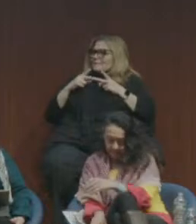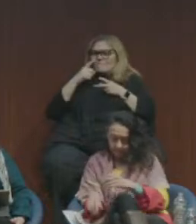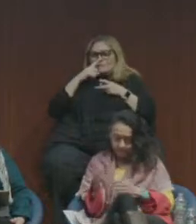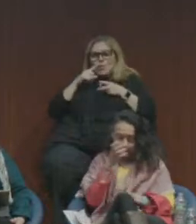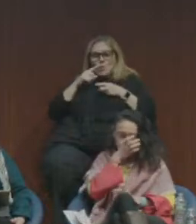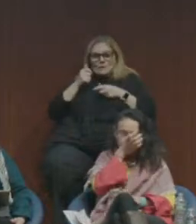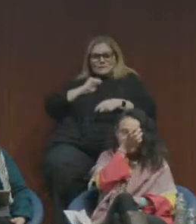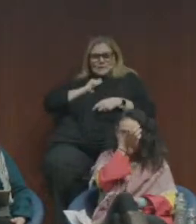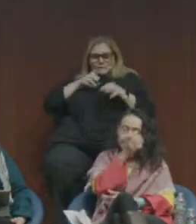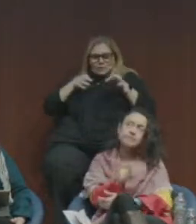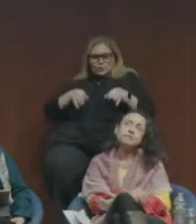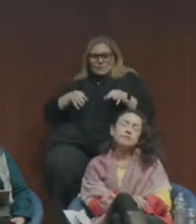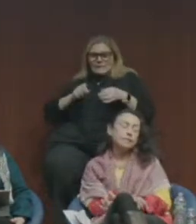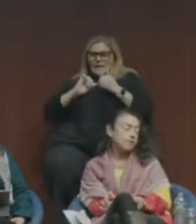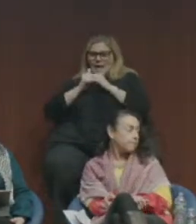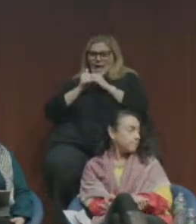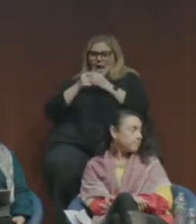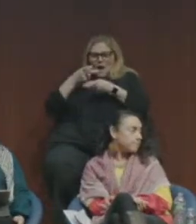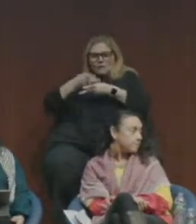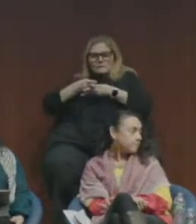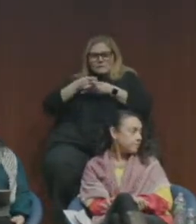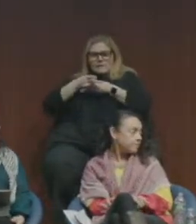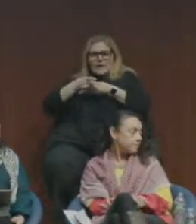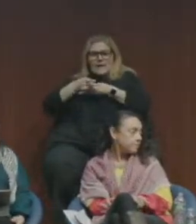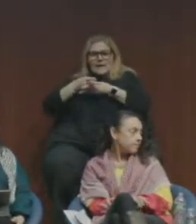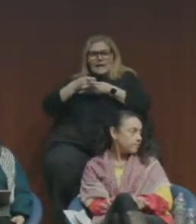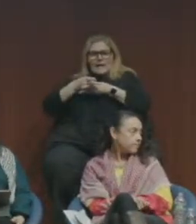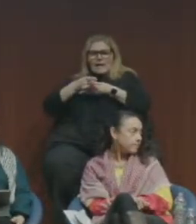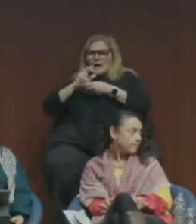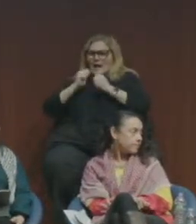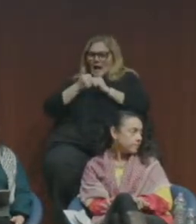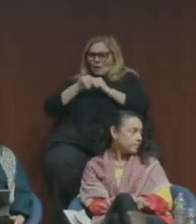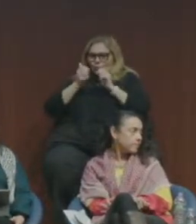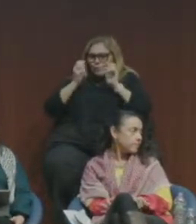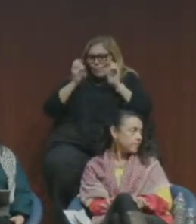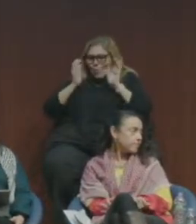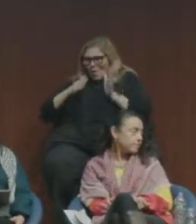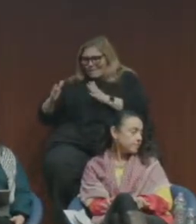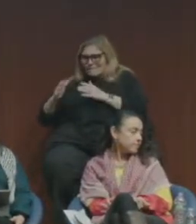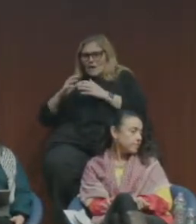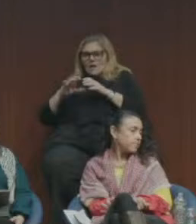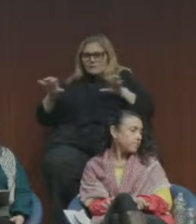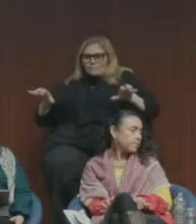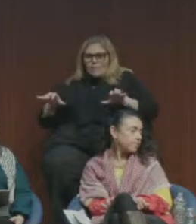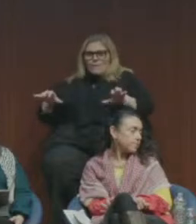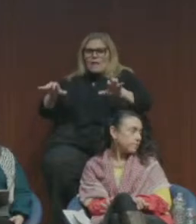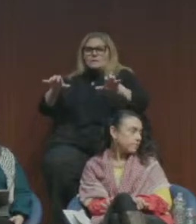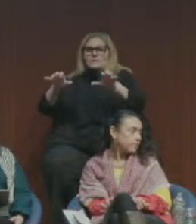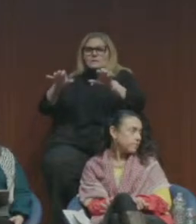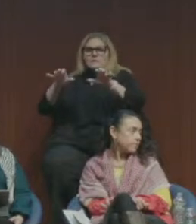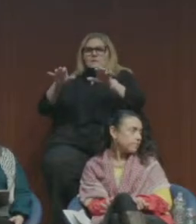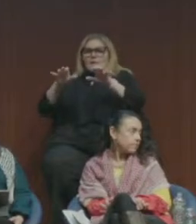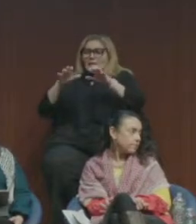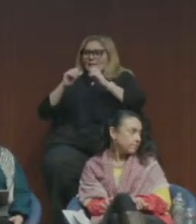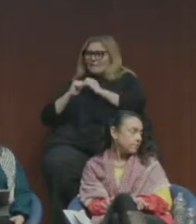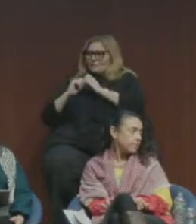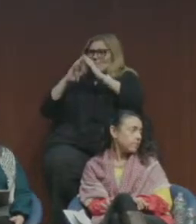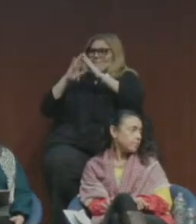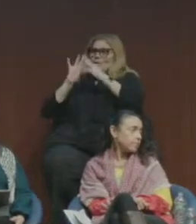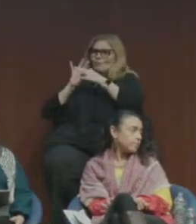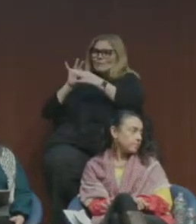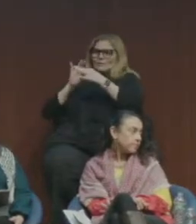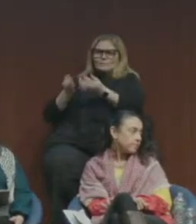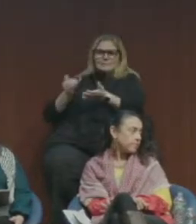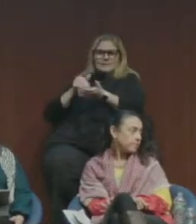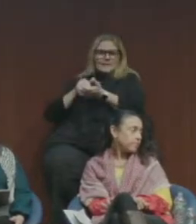self-determination? How is care a point through which we organize, mobilize, and rebuild our